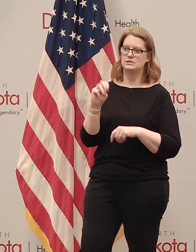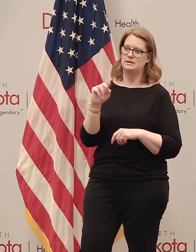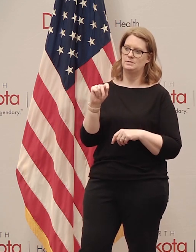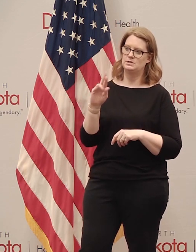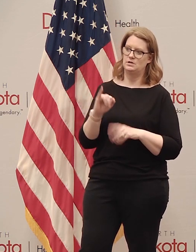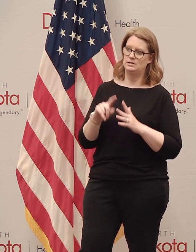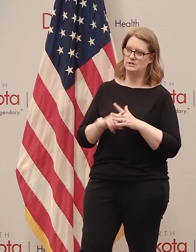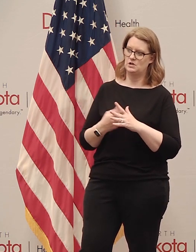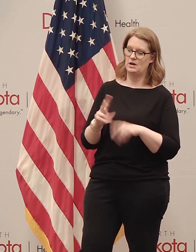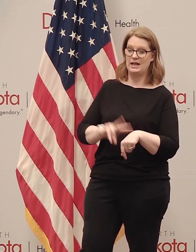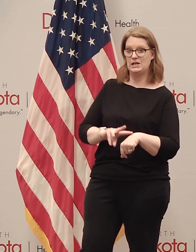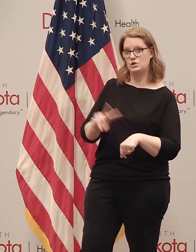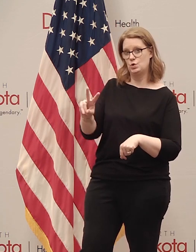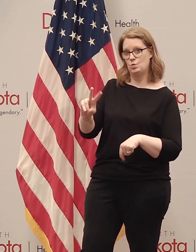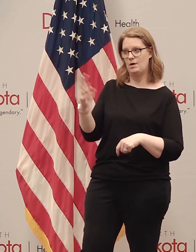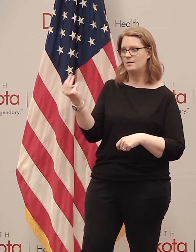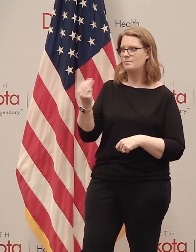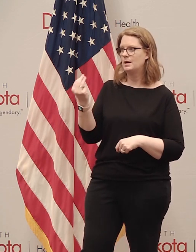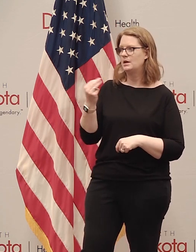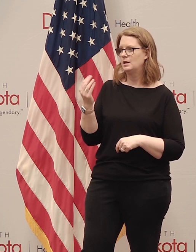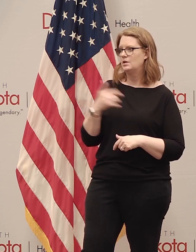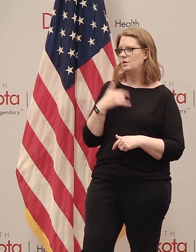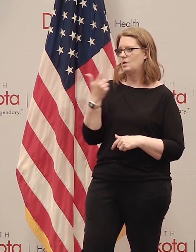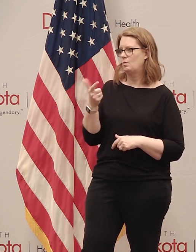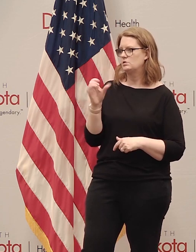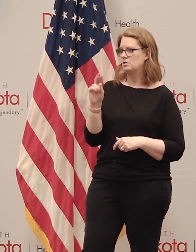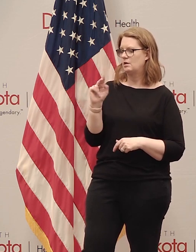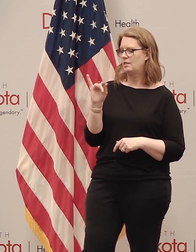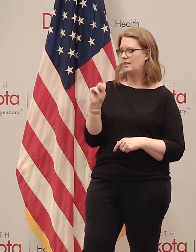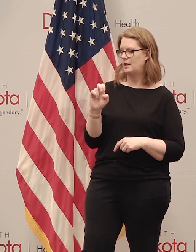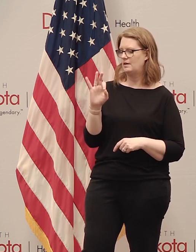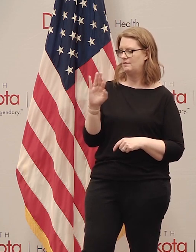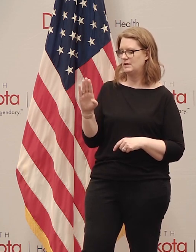2 p.m. on Monday, and you can attend that online by going to